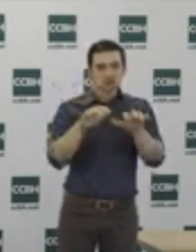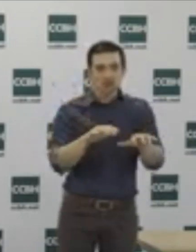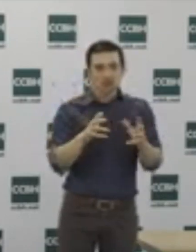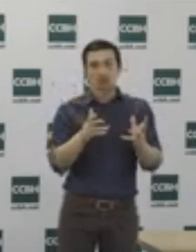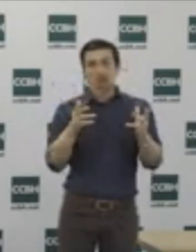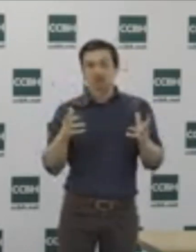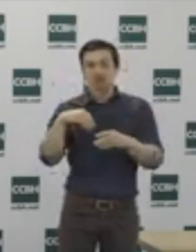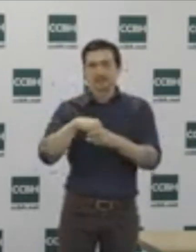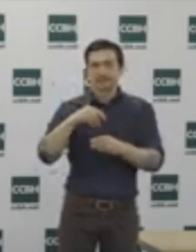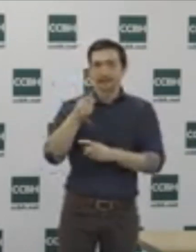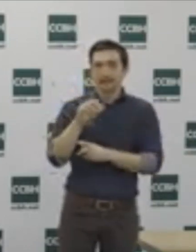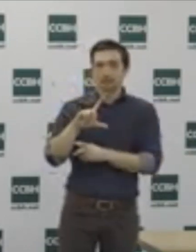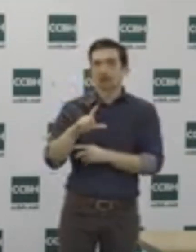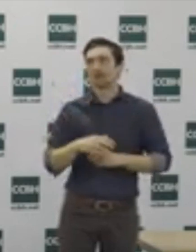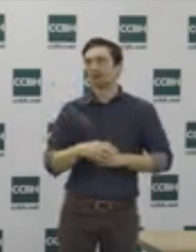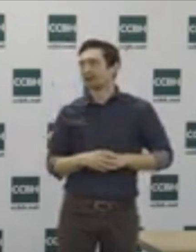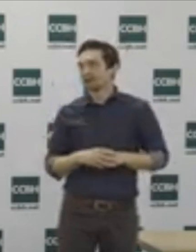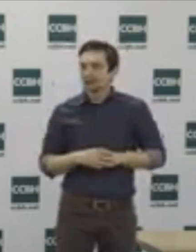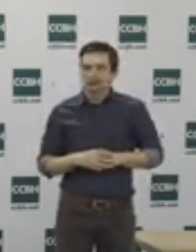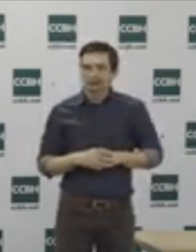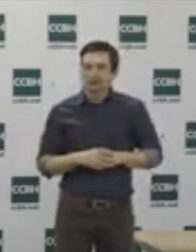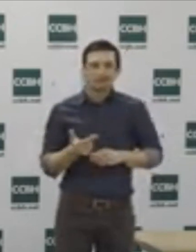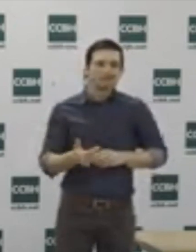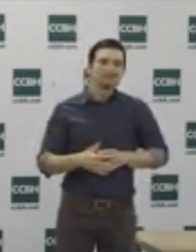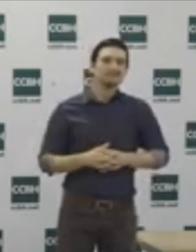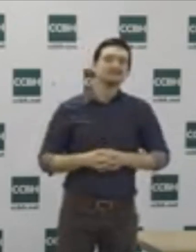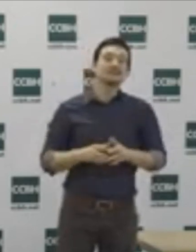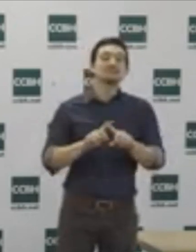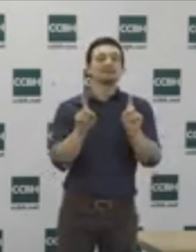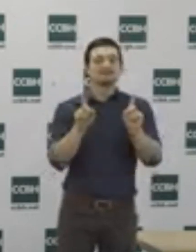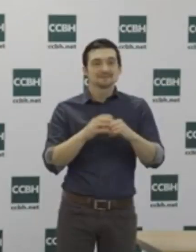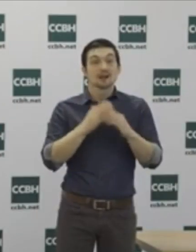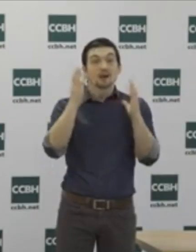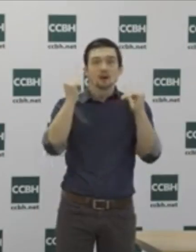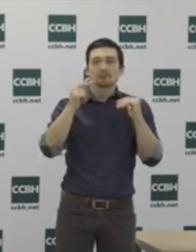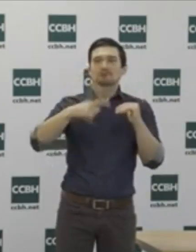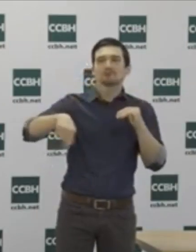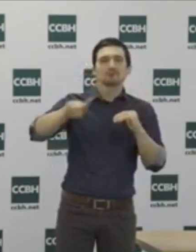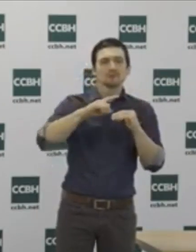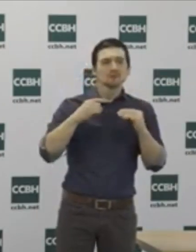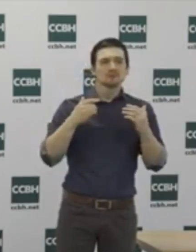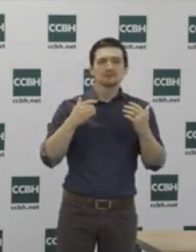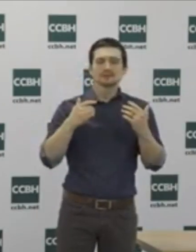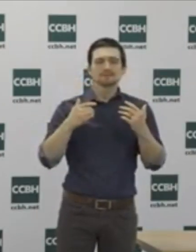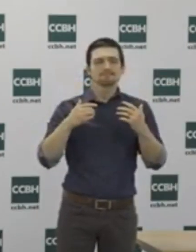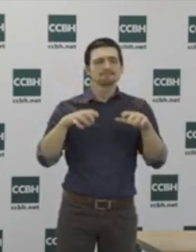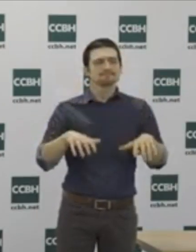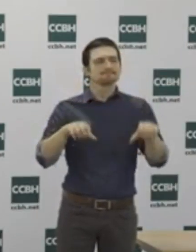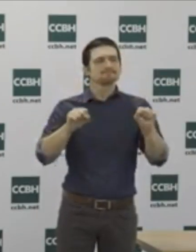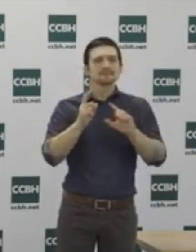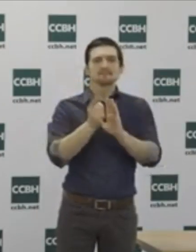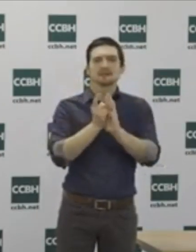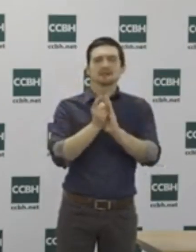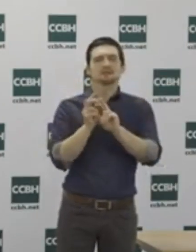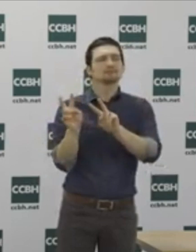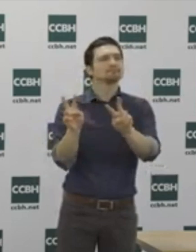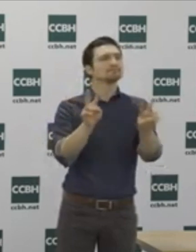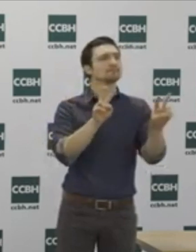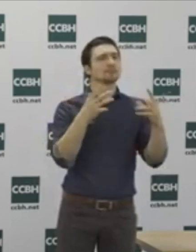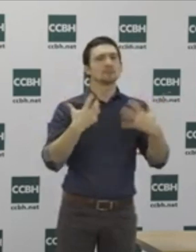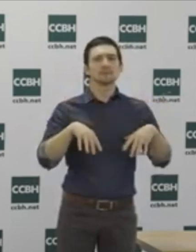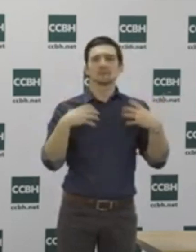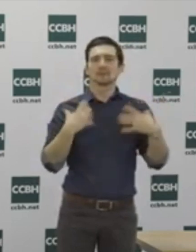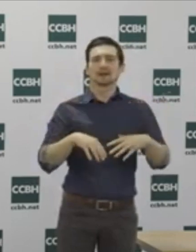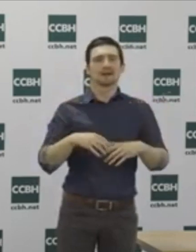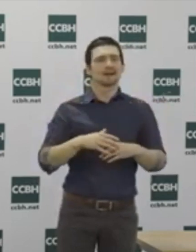in April here in Ohio, I hope that you do take a moment to celebrate the beauty of the nature that we